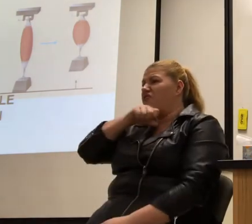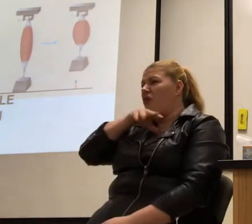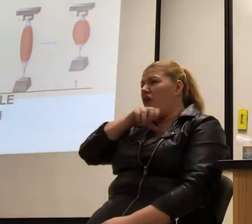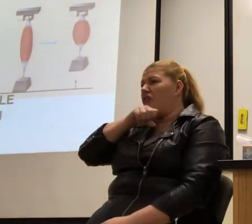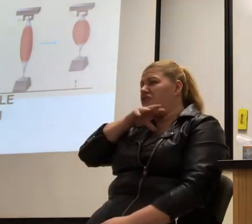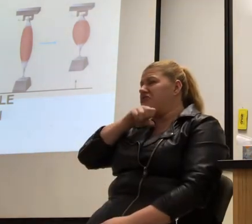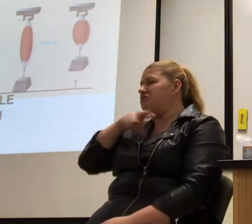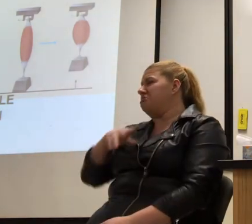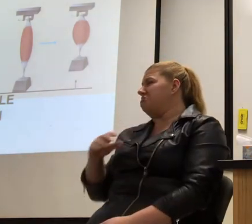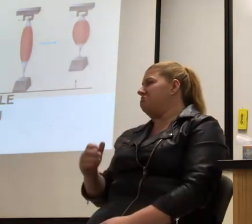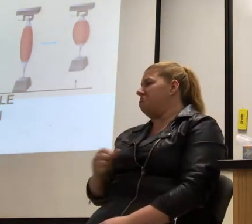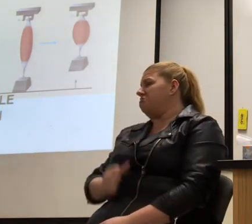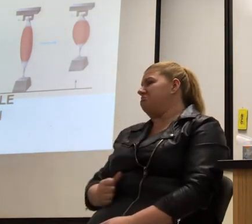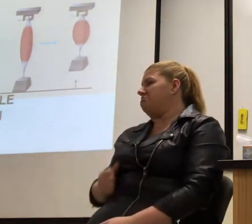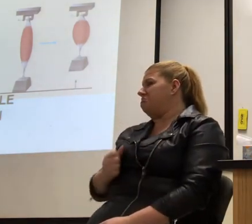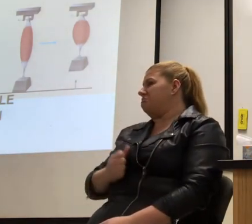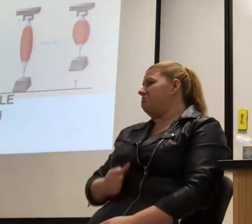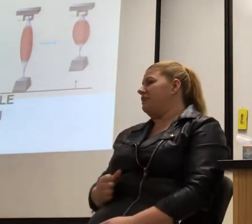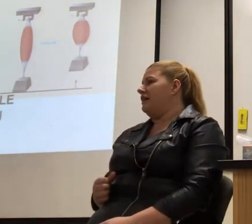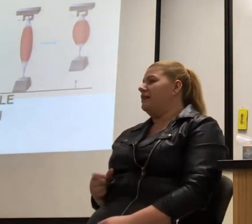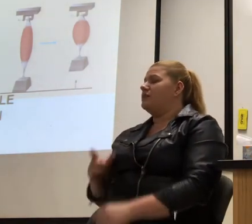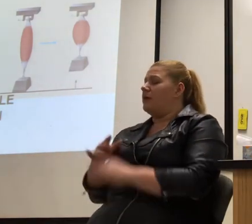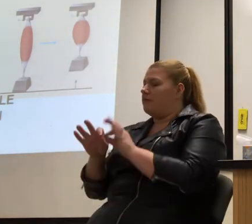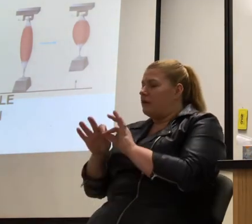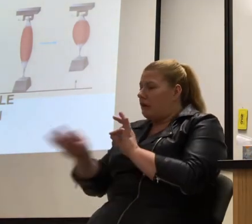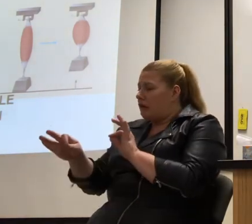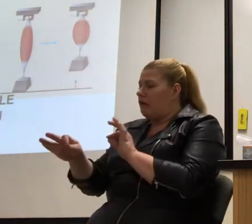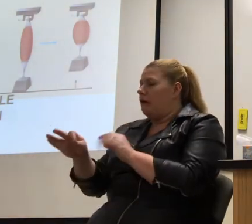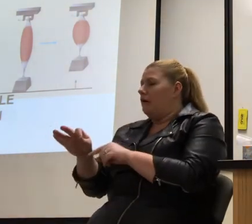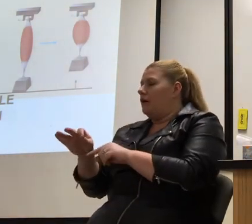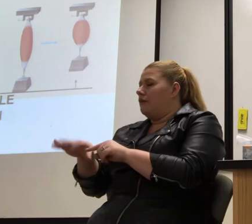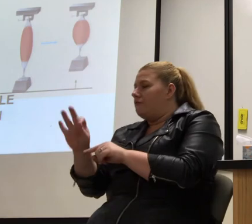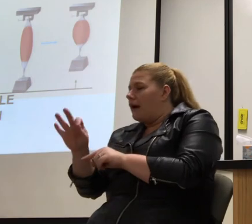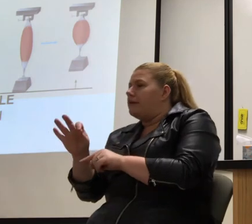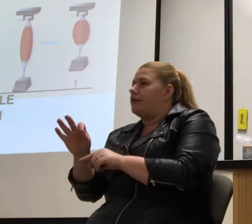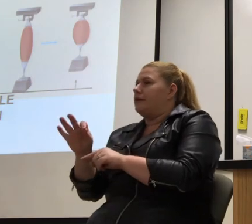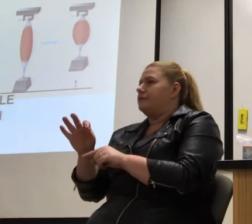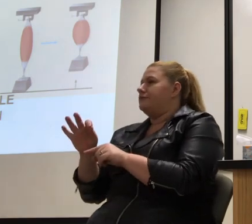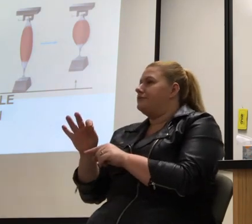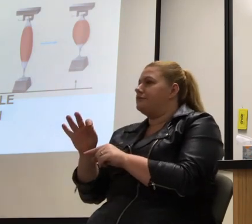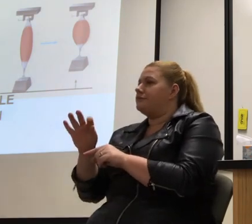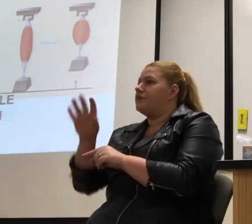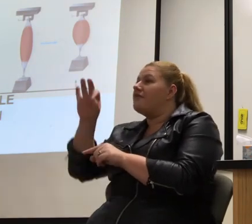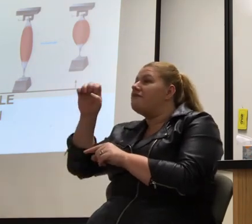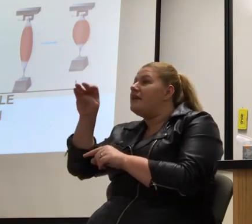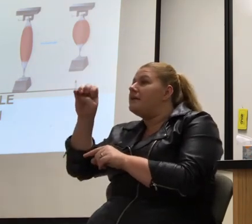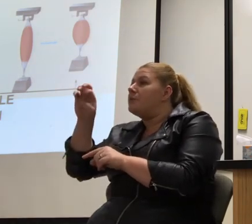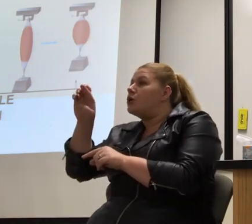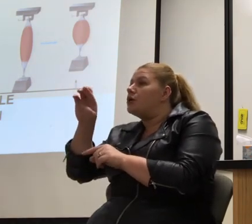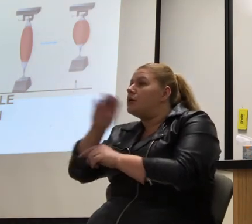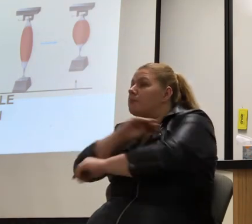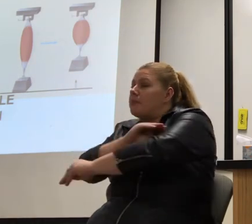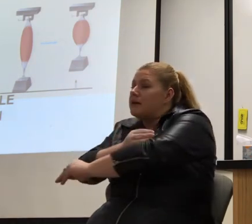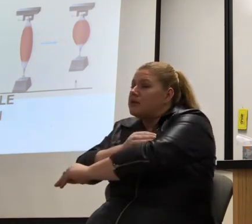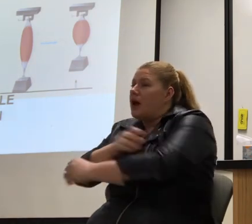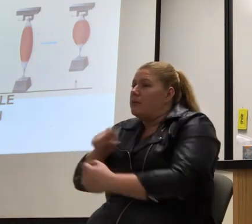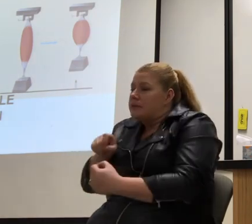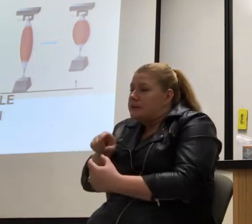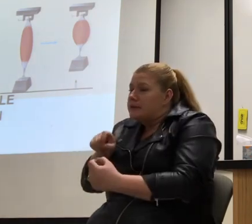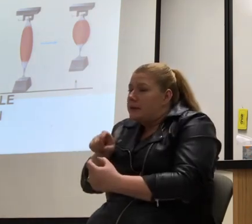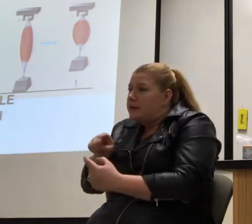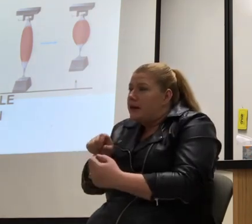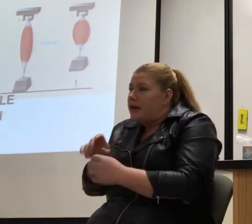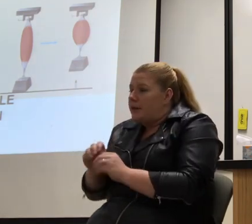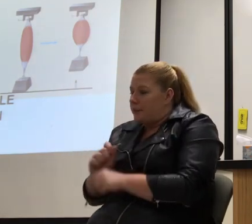the little femur with it, leave it attached to the femur, and the little tibial nerve gets stimulated. And well, we're not going to do all that.